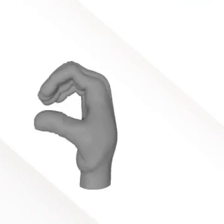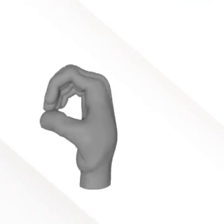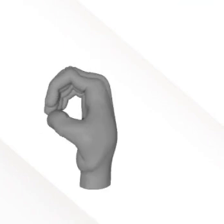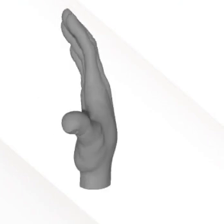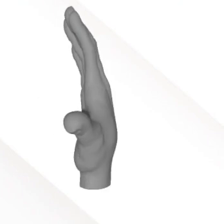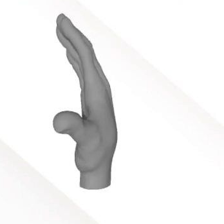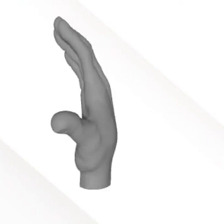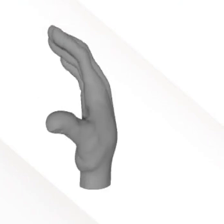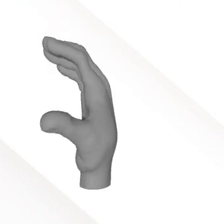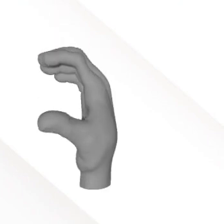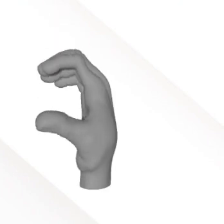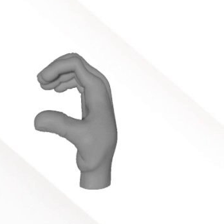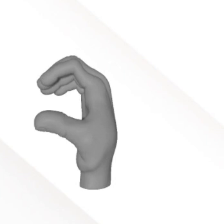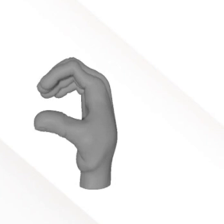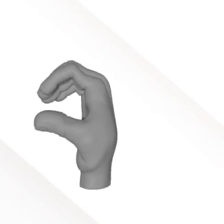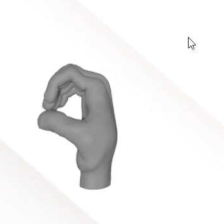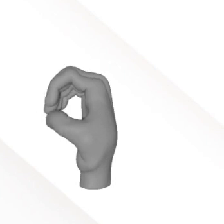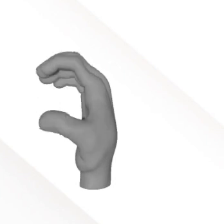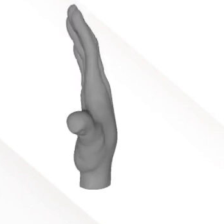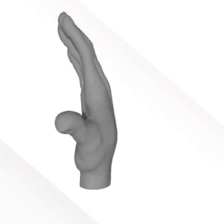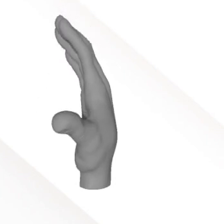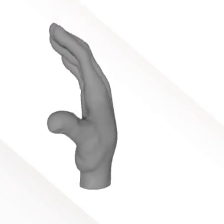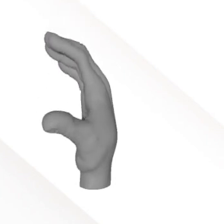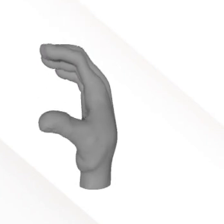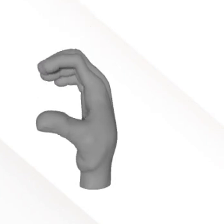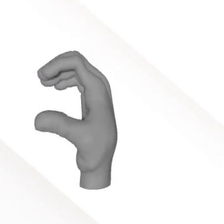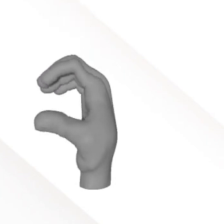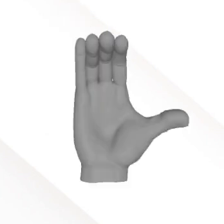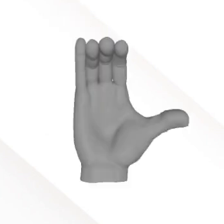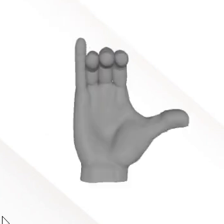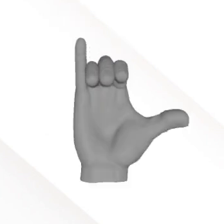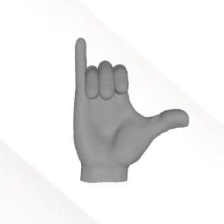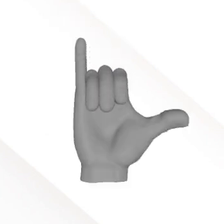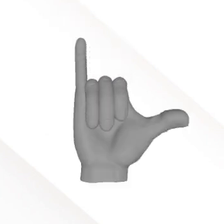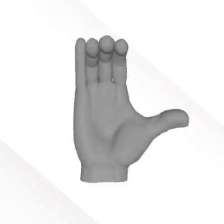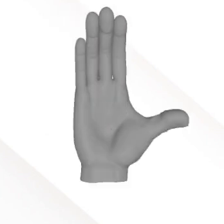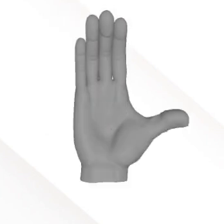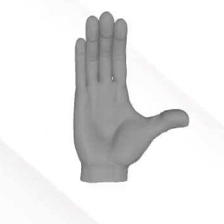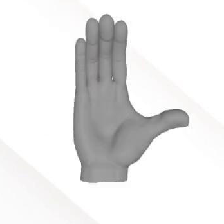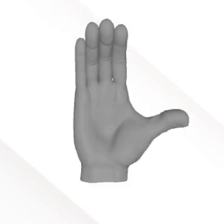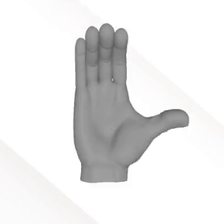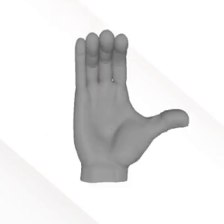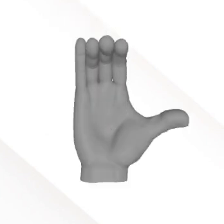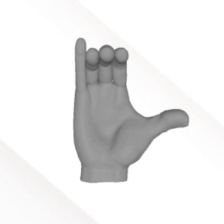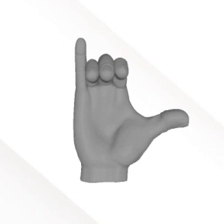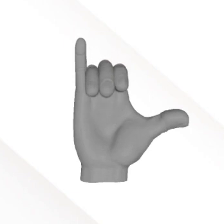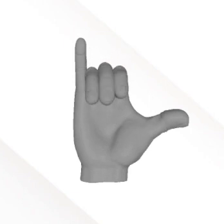The second stage is a small test where you need to choose the right option. You see the gesture that you have already learned on the previous stage.